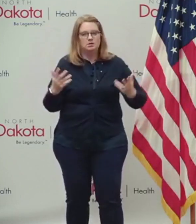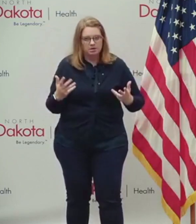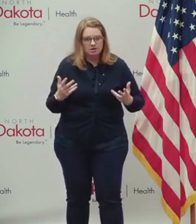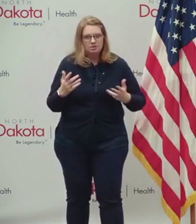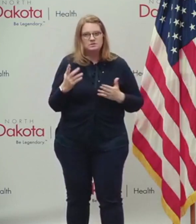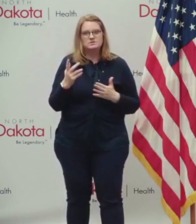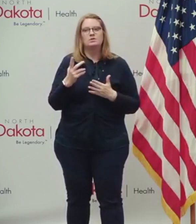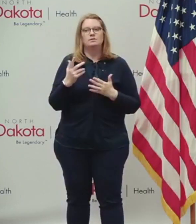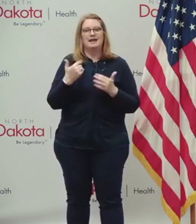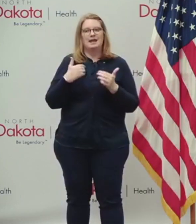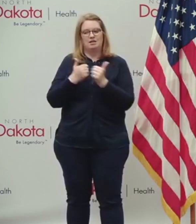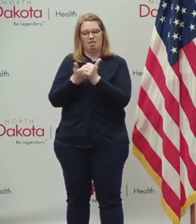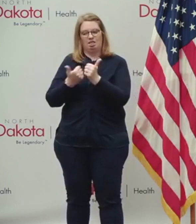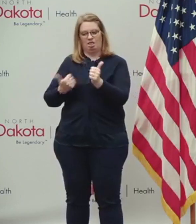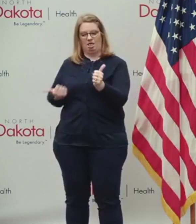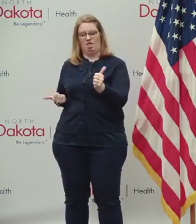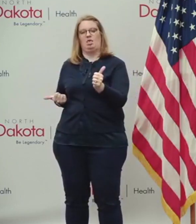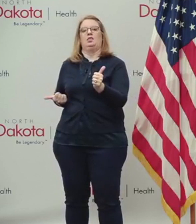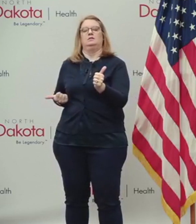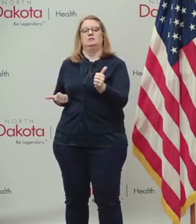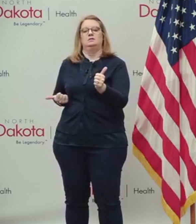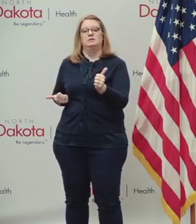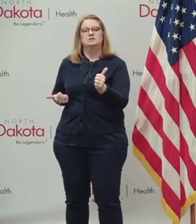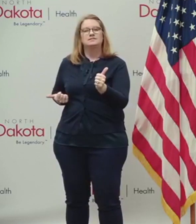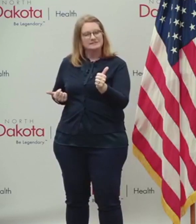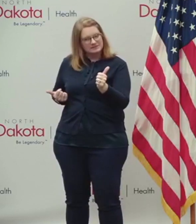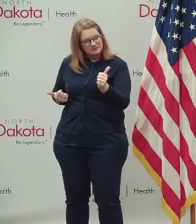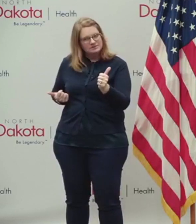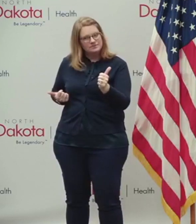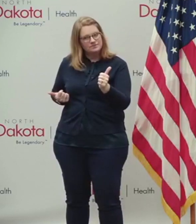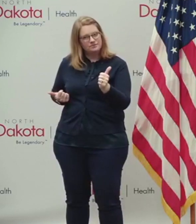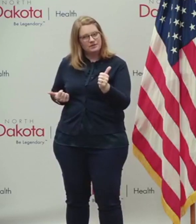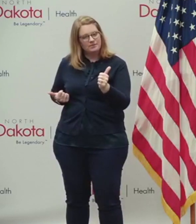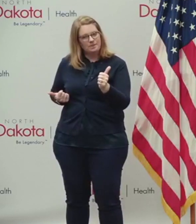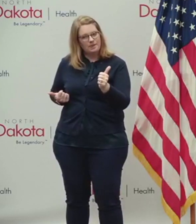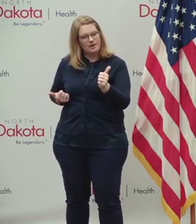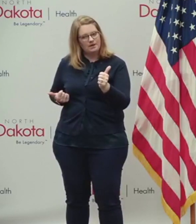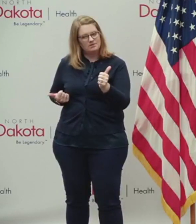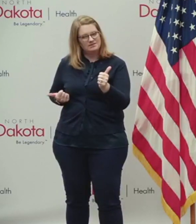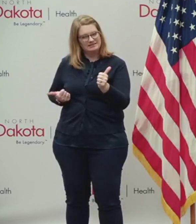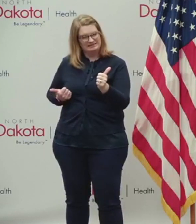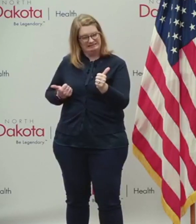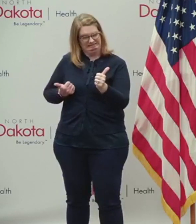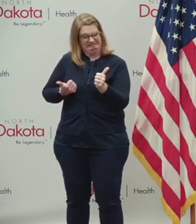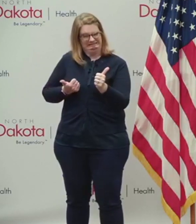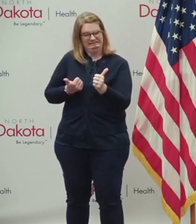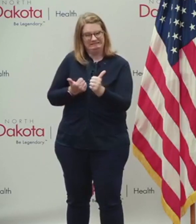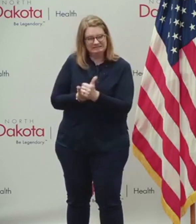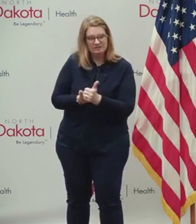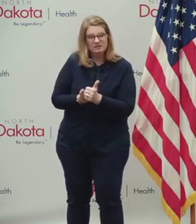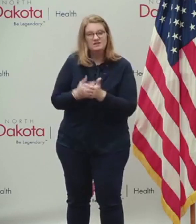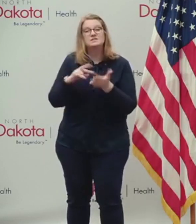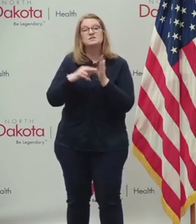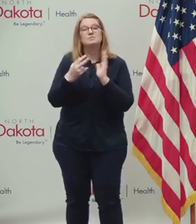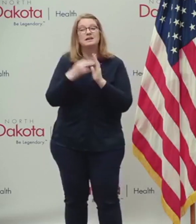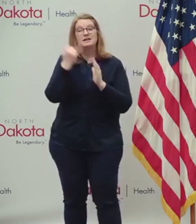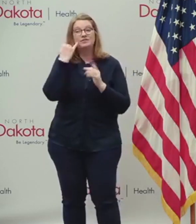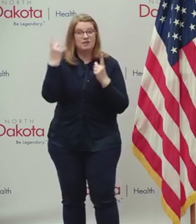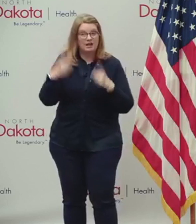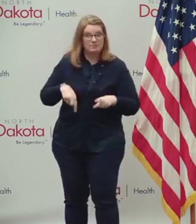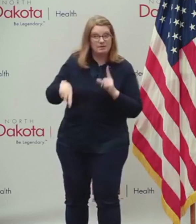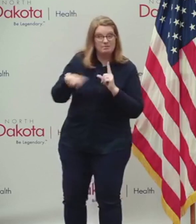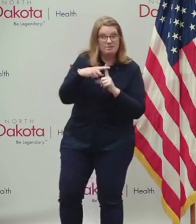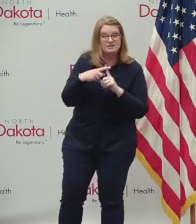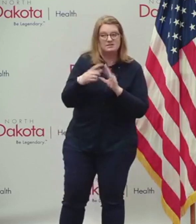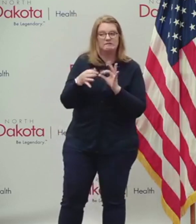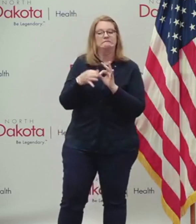where we had a backlog that is extended resulted in extended notification times for positive results.